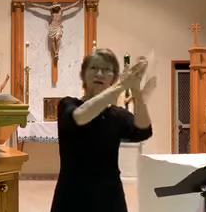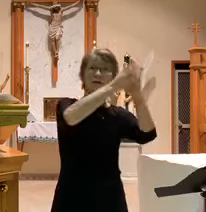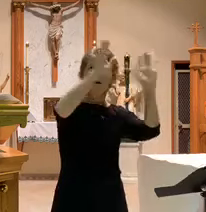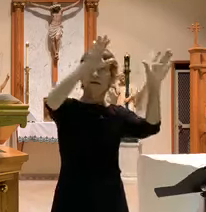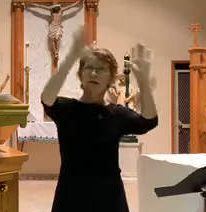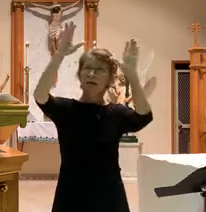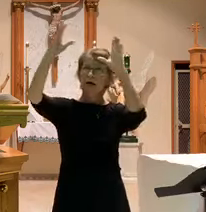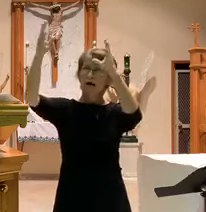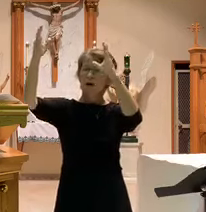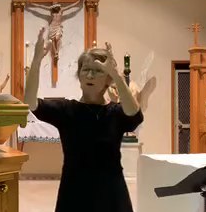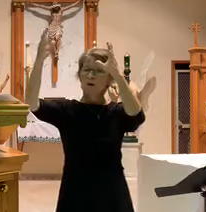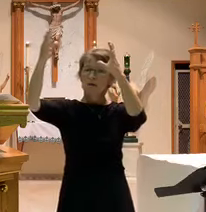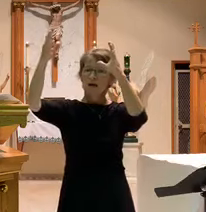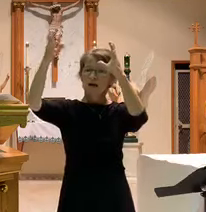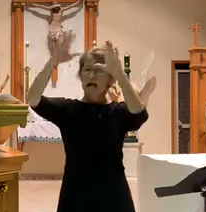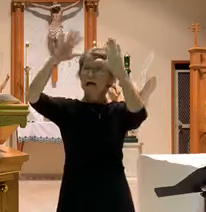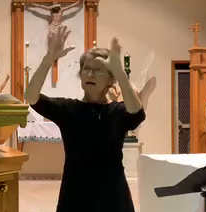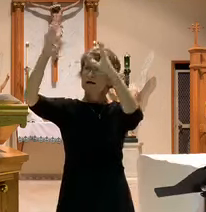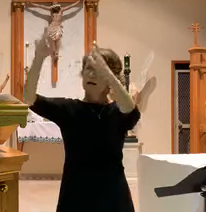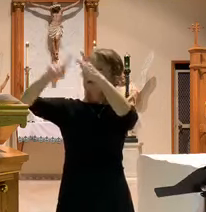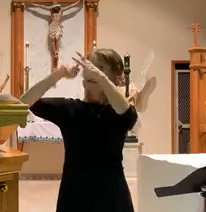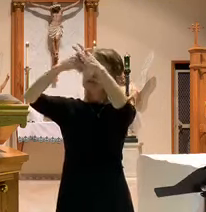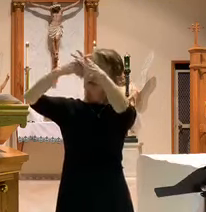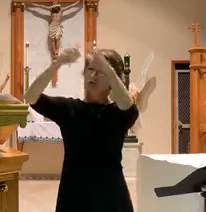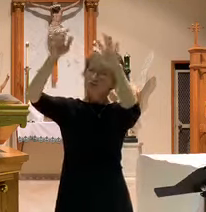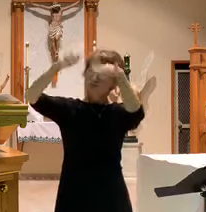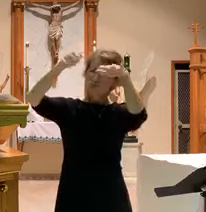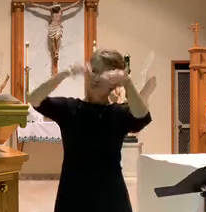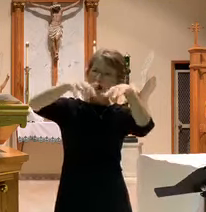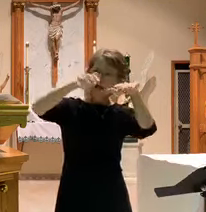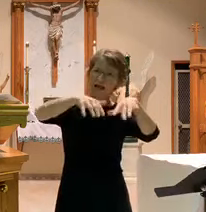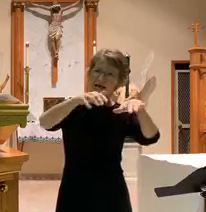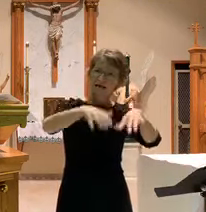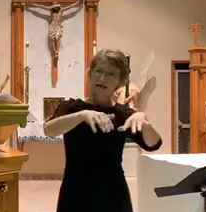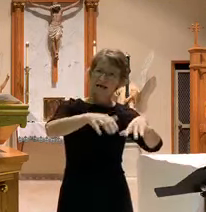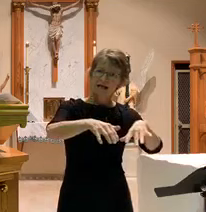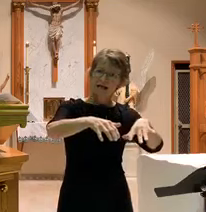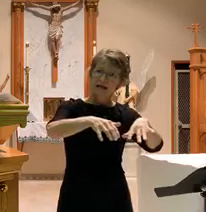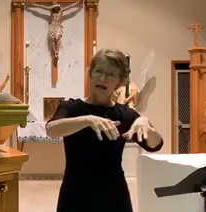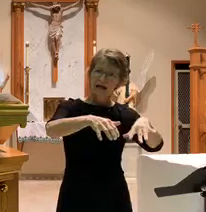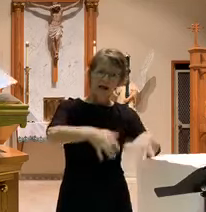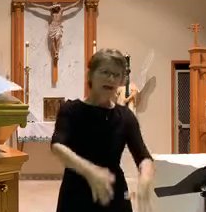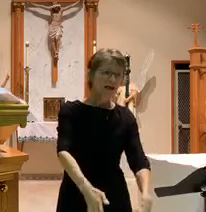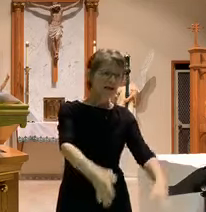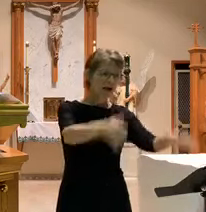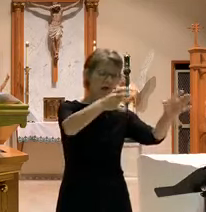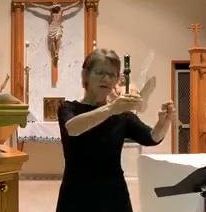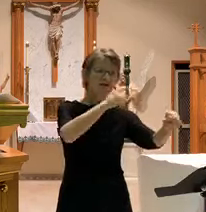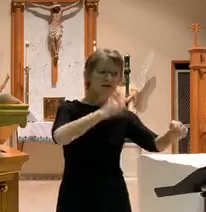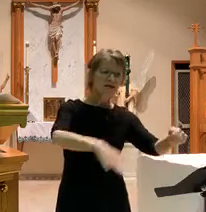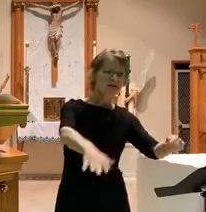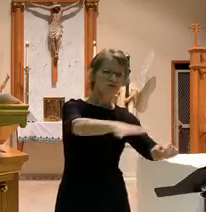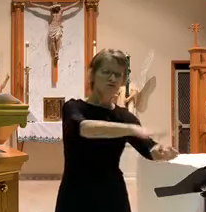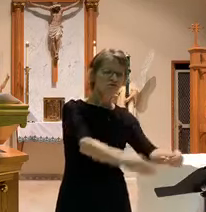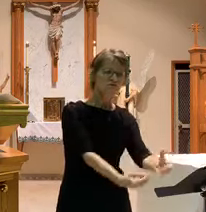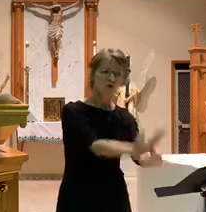down on the hills and the valleys of the faraway fields, making them fruitful and rich.